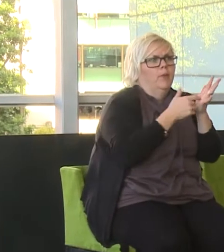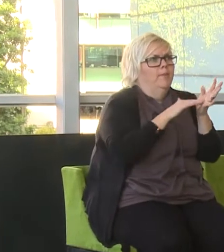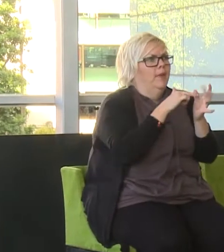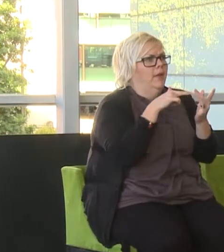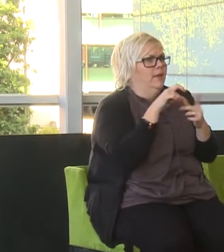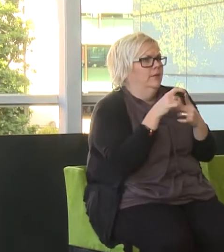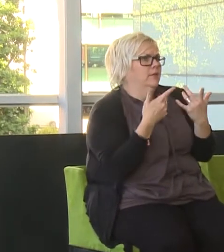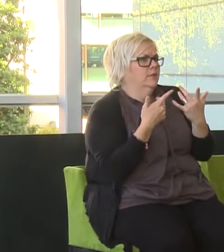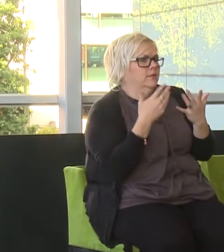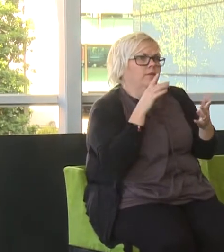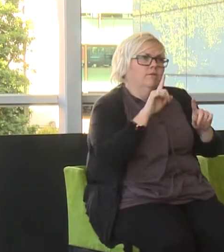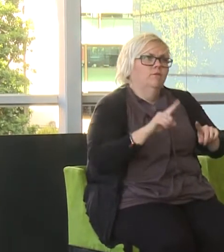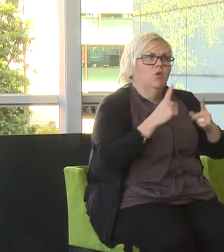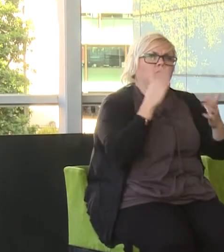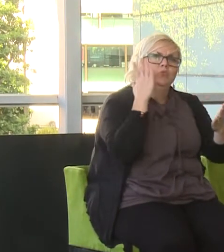journey